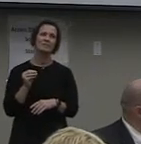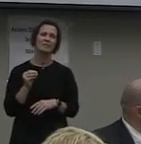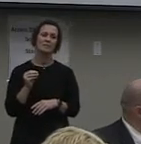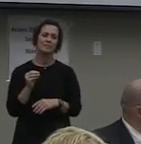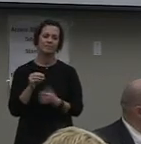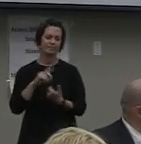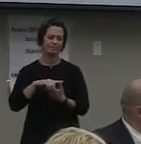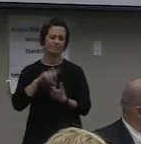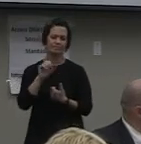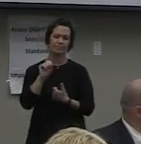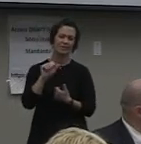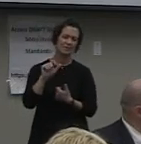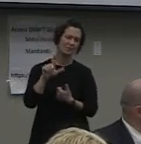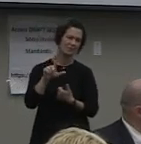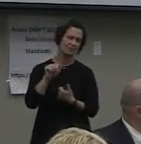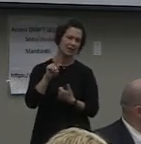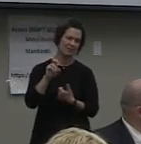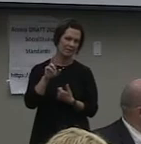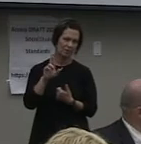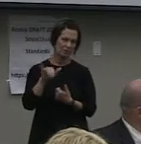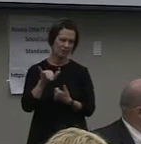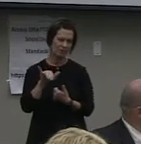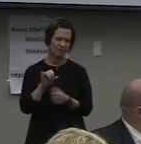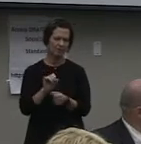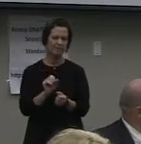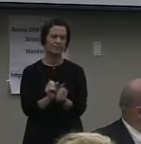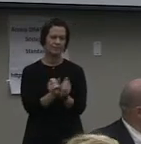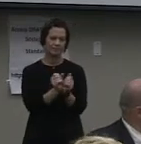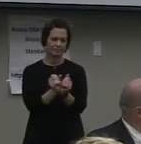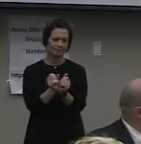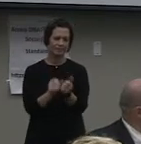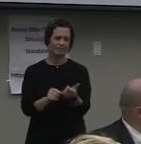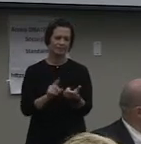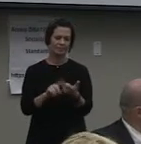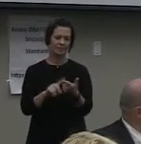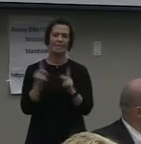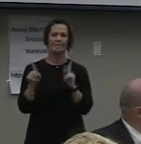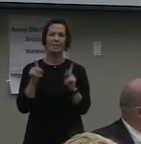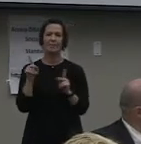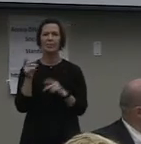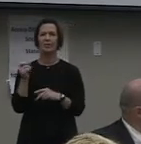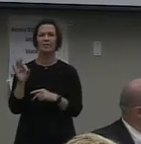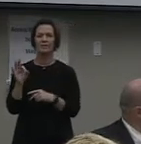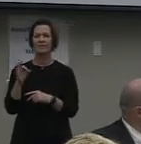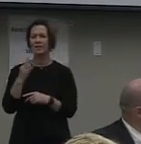slavery and the role of people of color played in our state's great history.